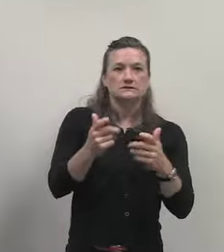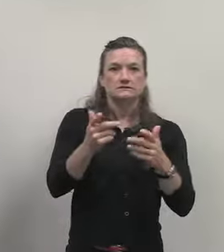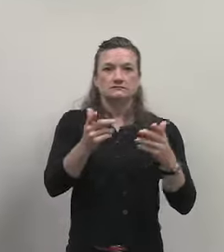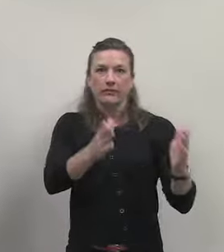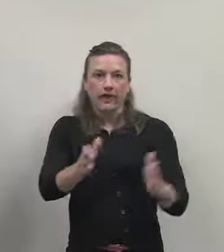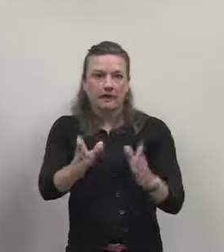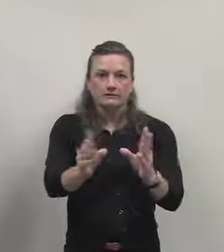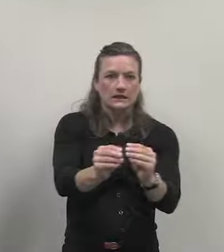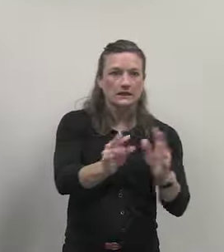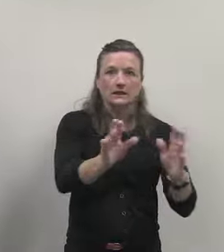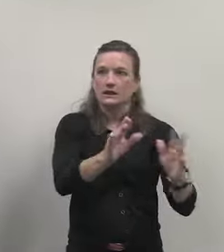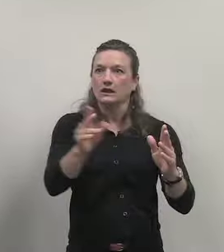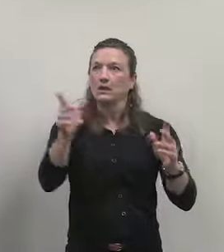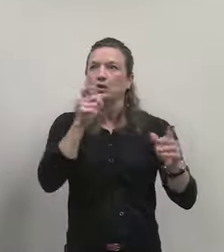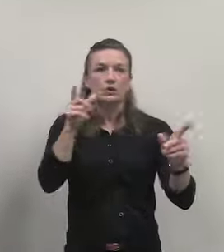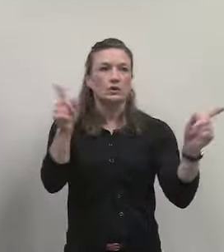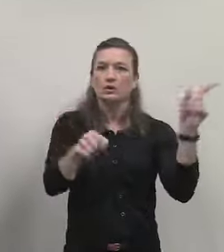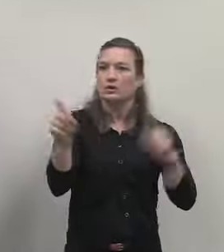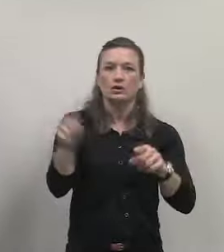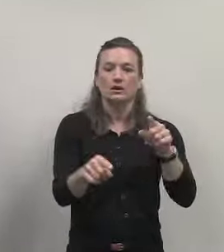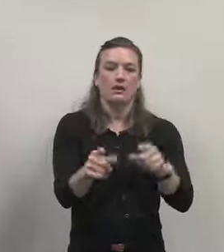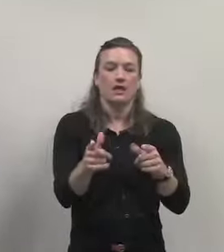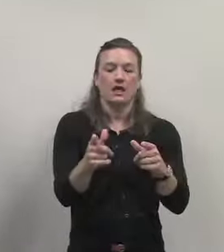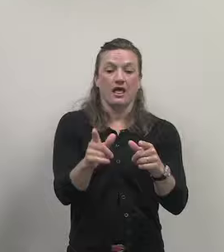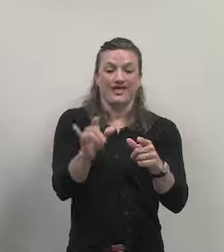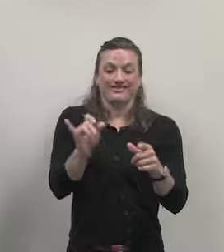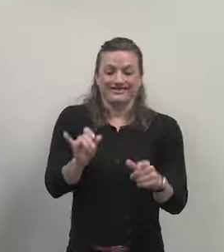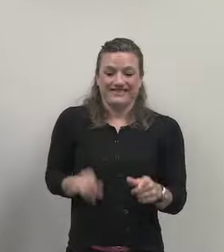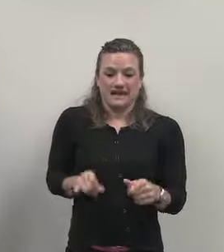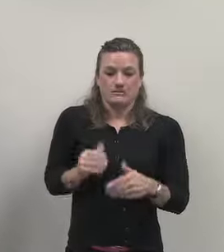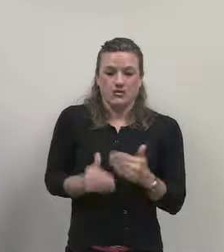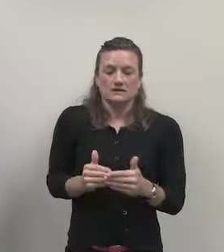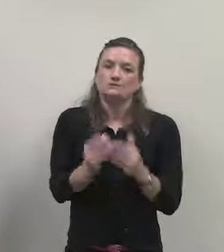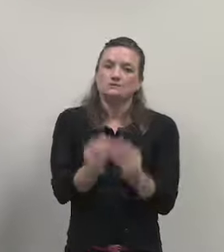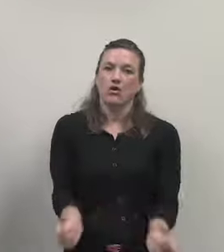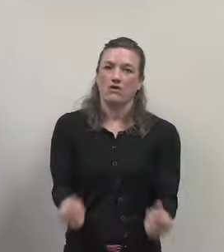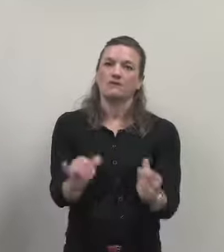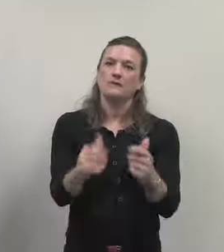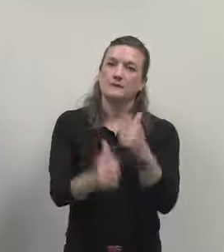getting the agency people and that information into the IEP.